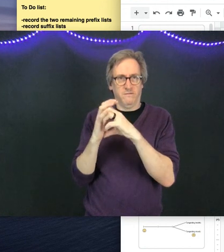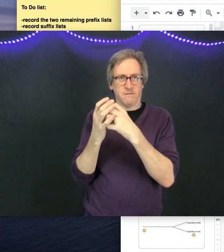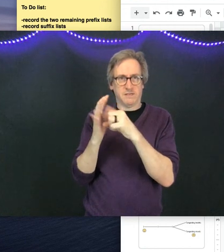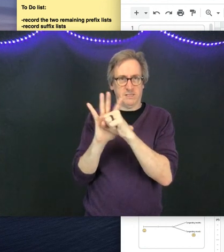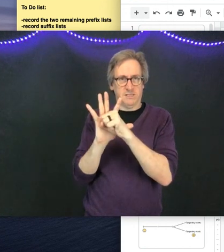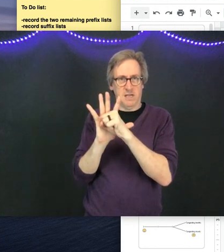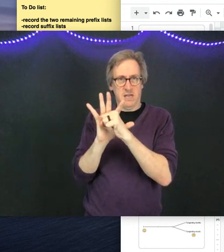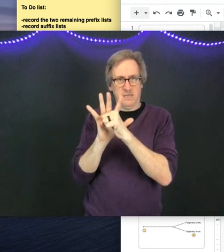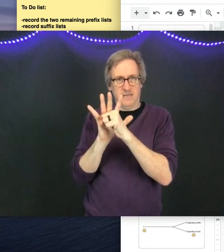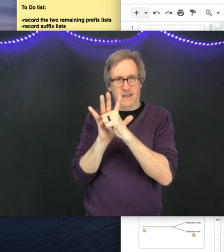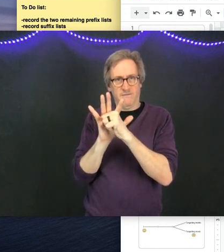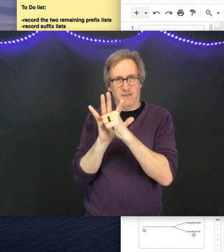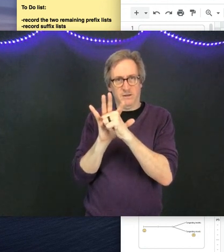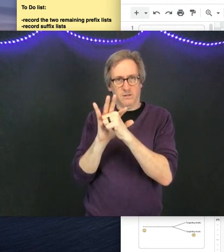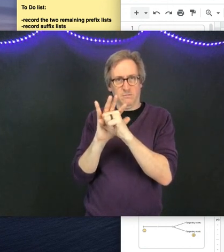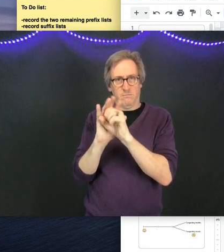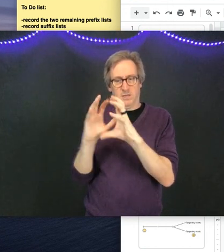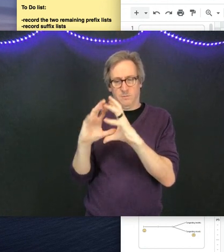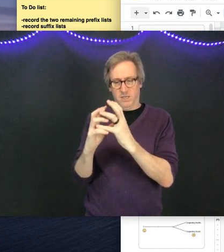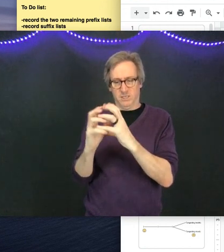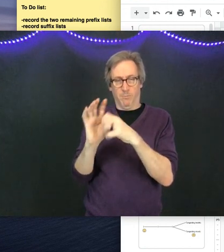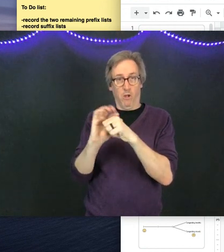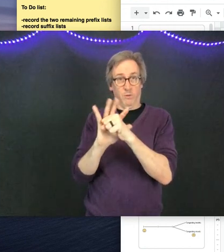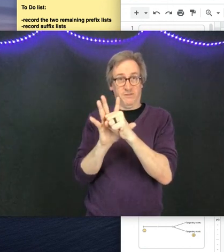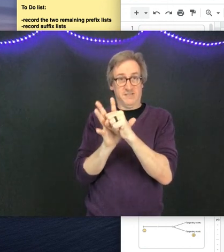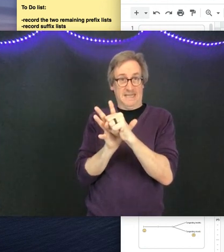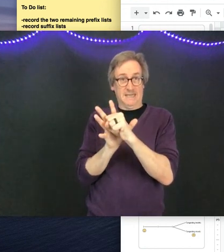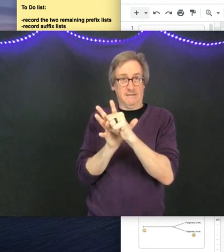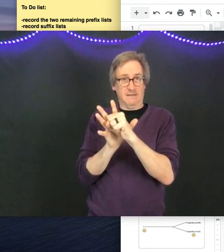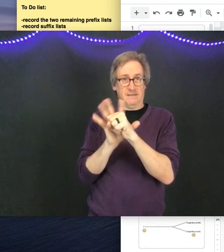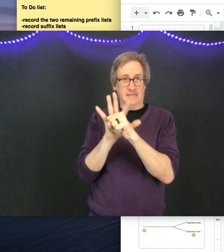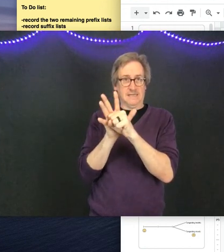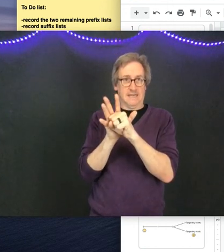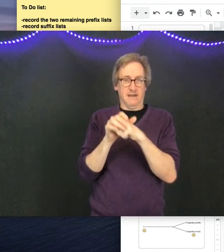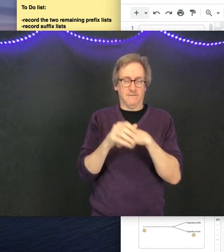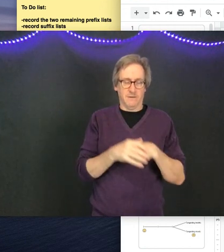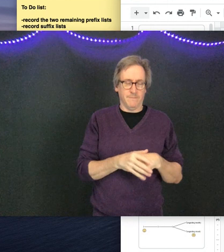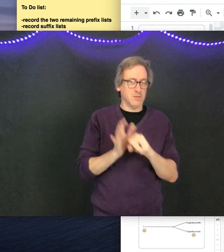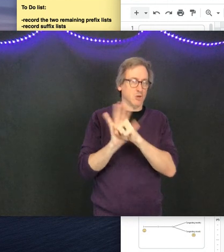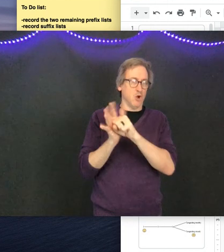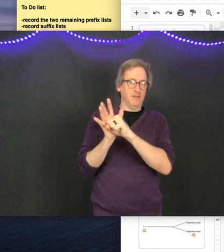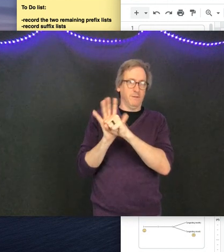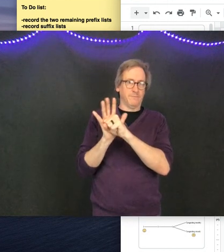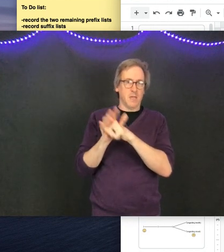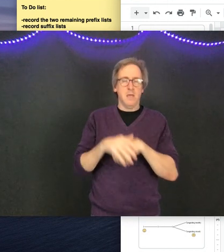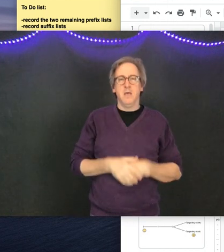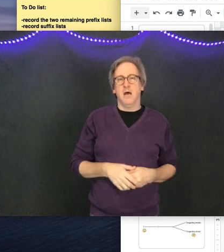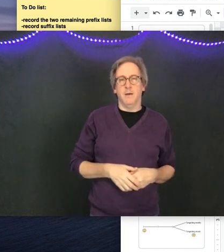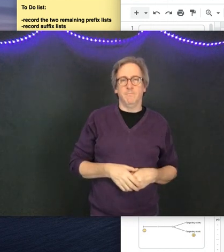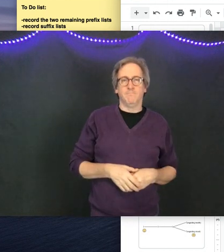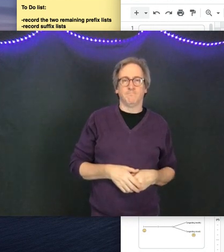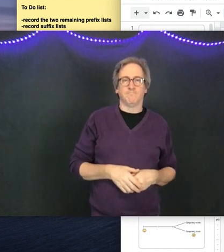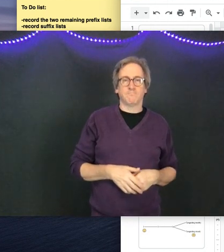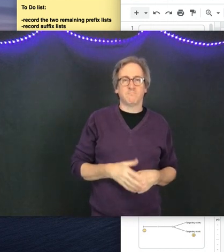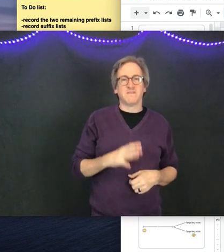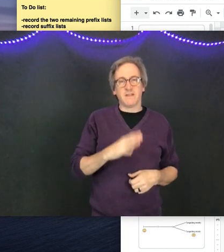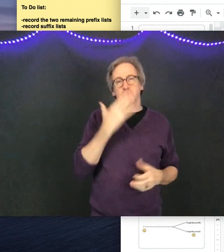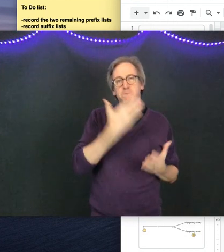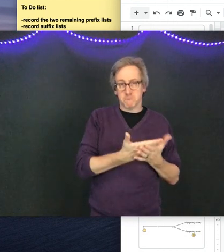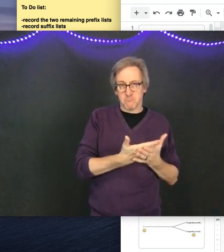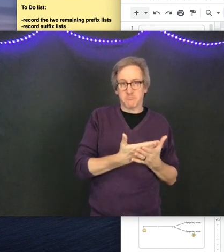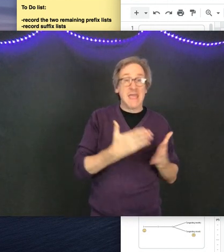novel viruses tend to have that. It's a ball with things sticking out of it, right? So COVID.